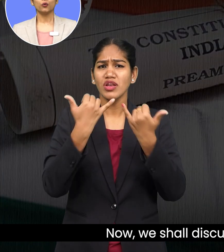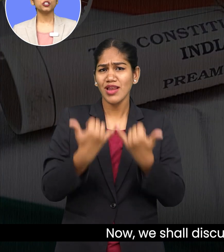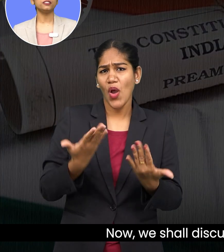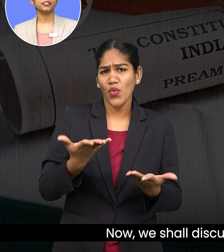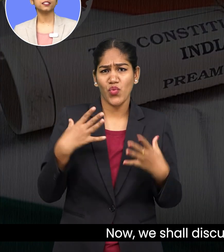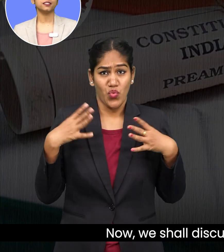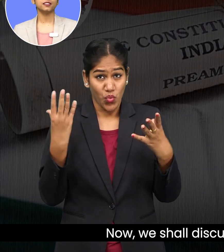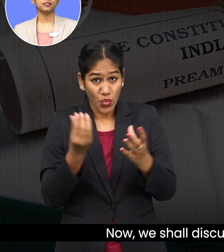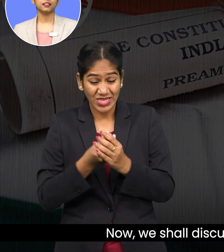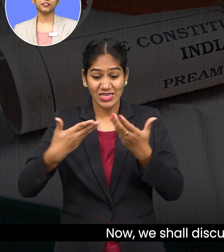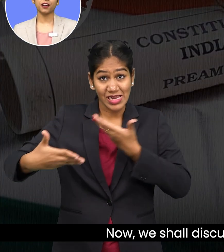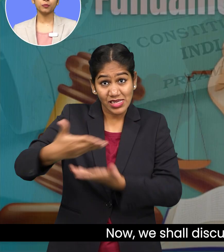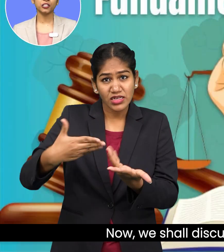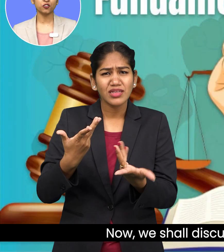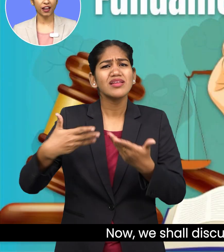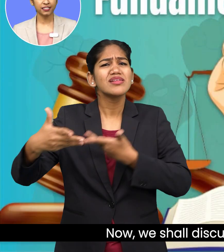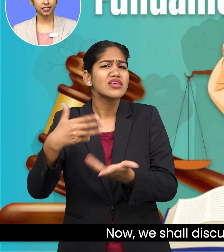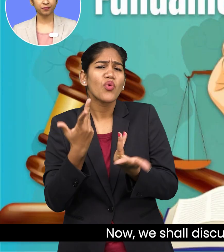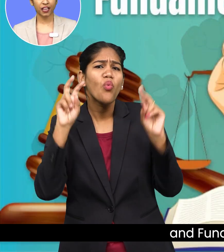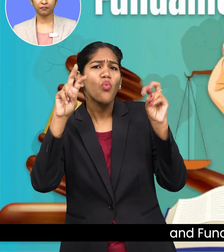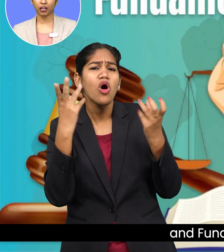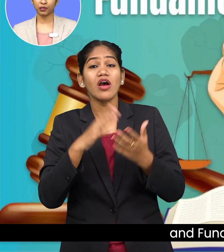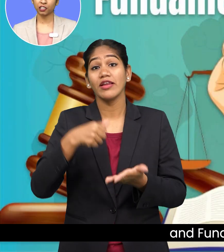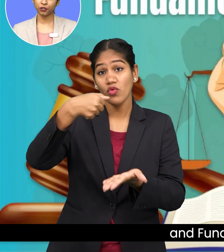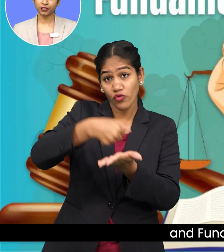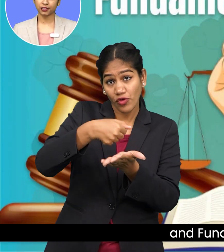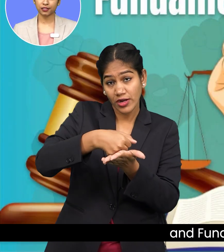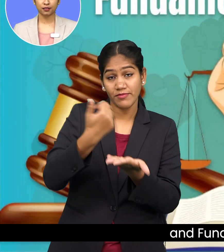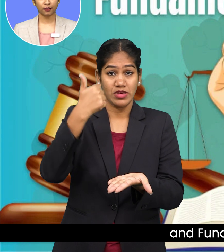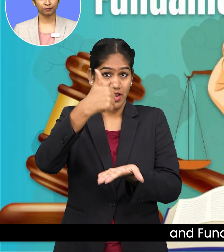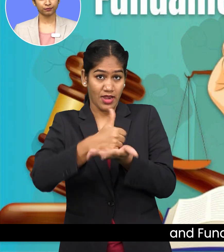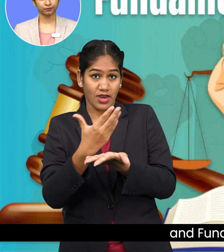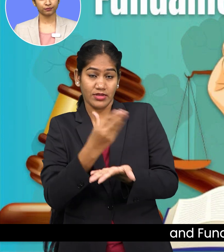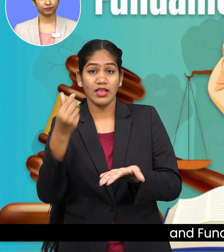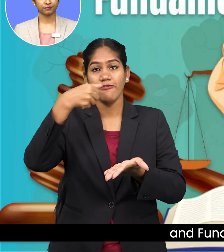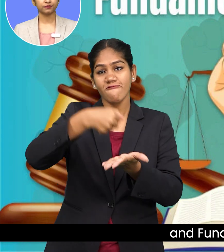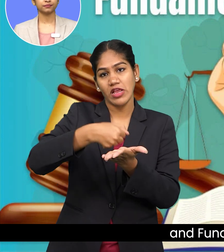Now, we shall discuss the fundamental rights and fundamental duties.